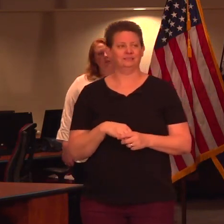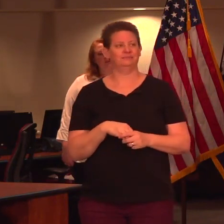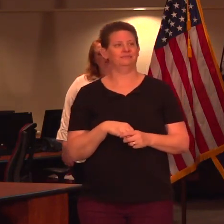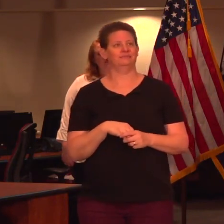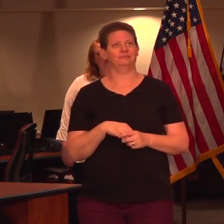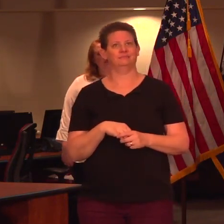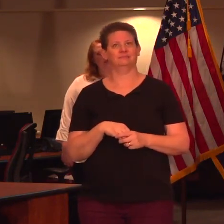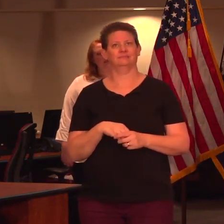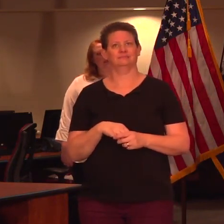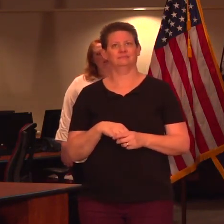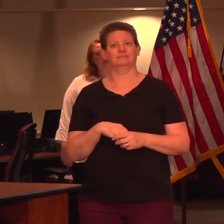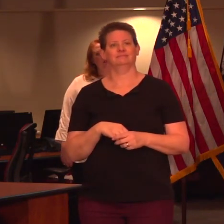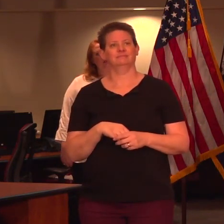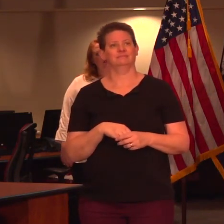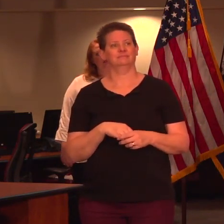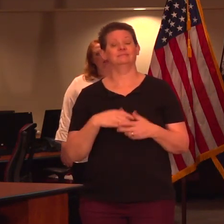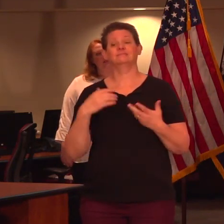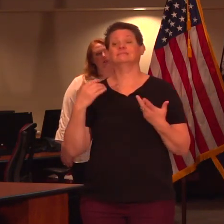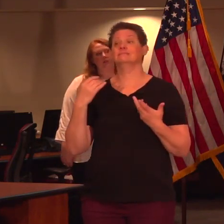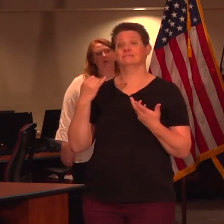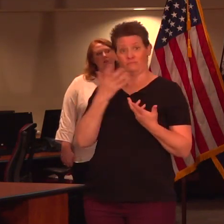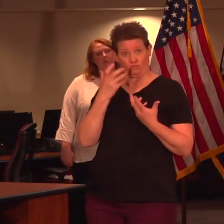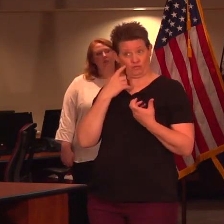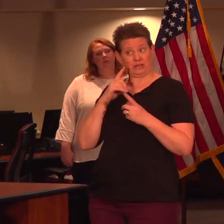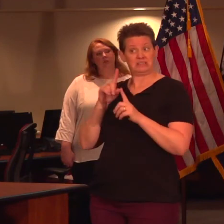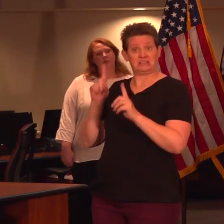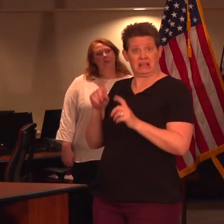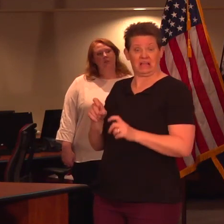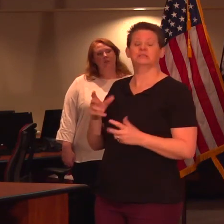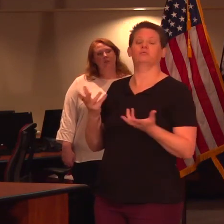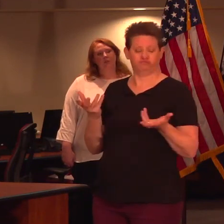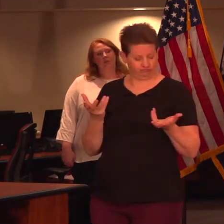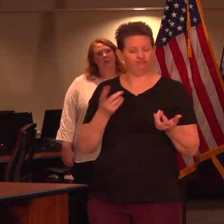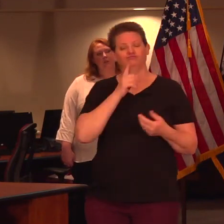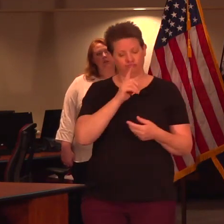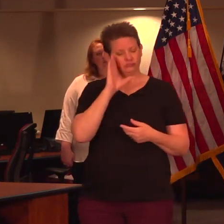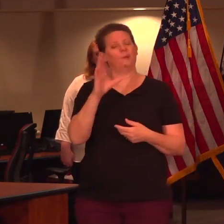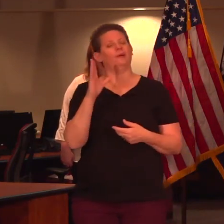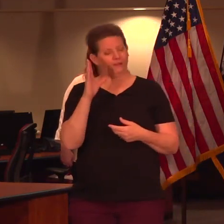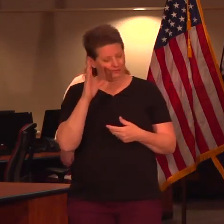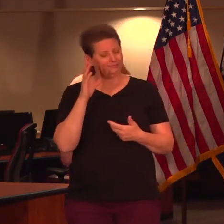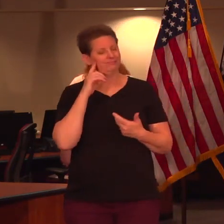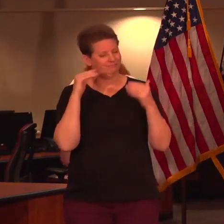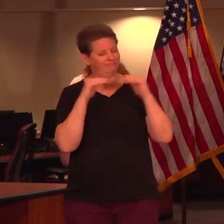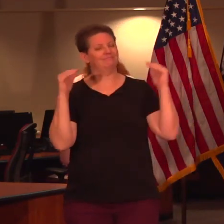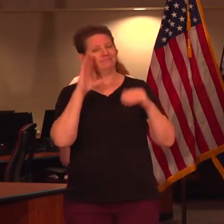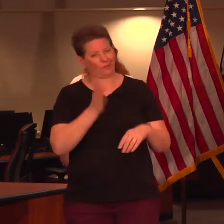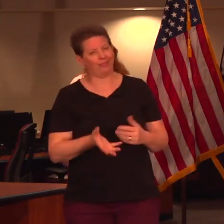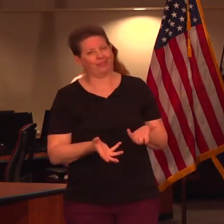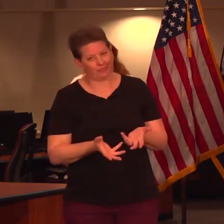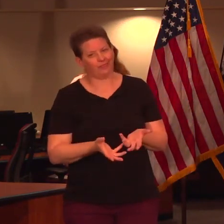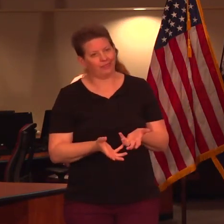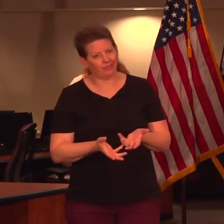if somebody wants to test them, I'm sure they'll find law enforcement equal to the task. But